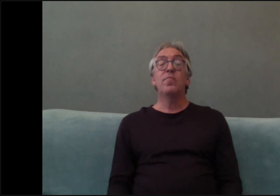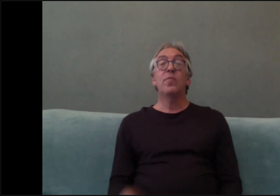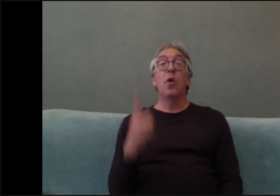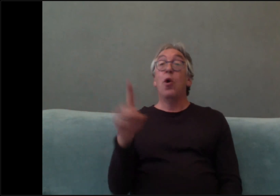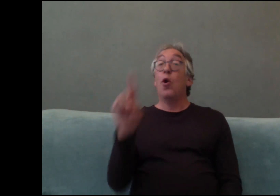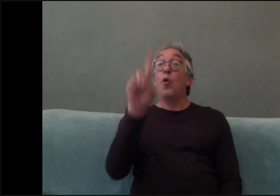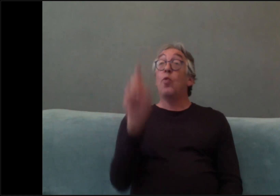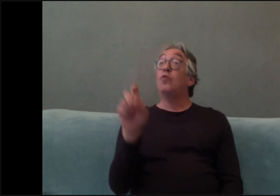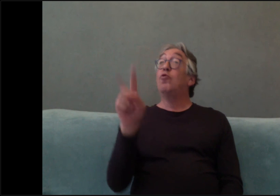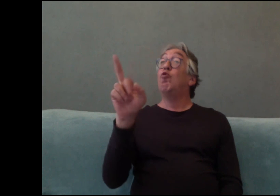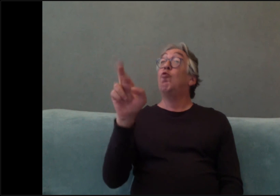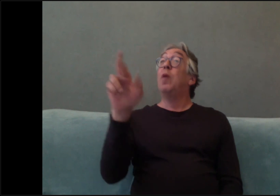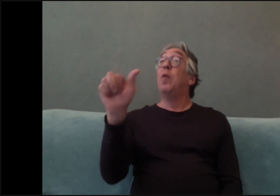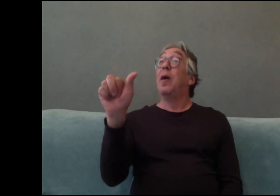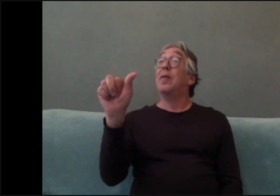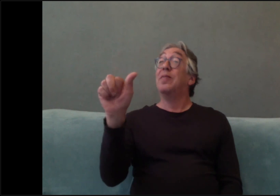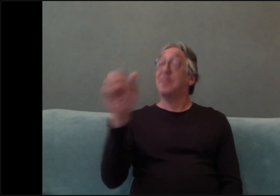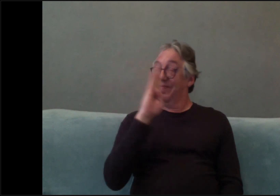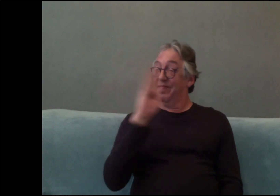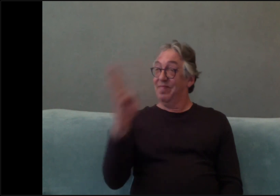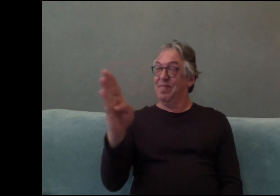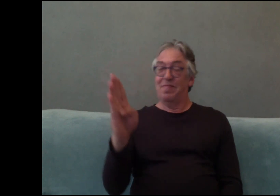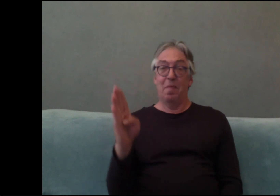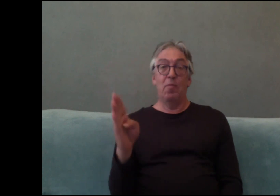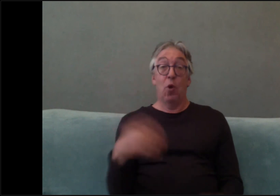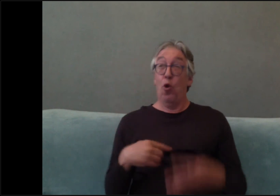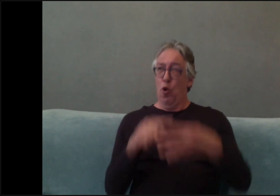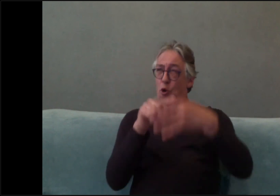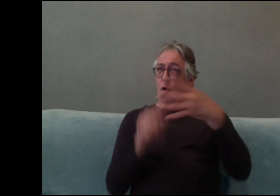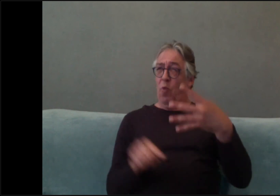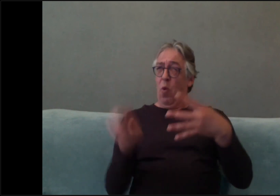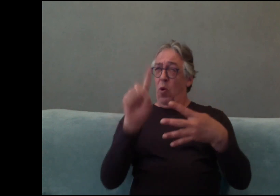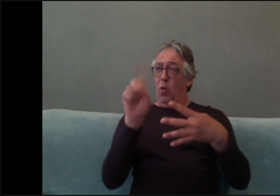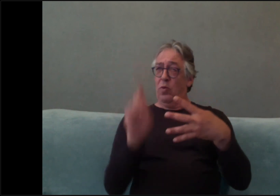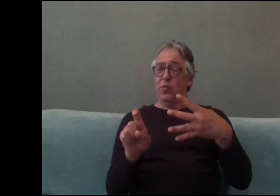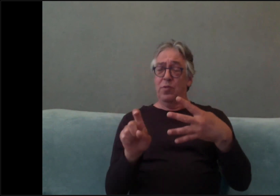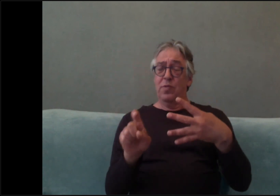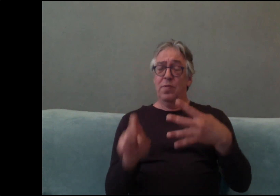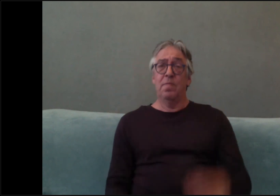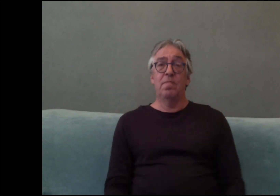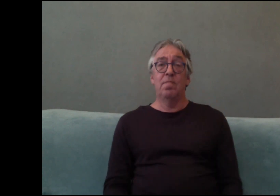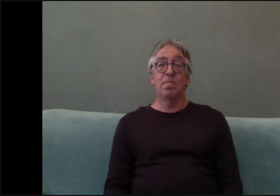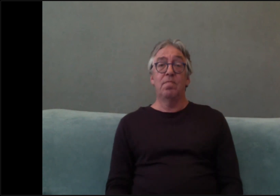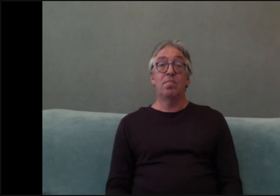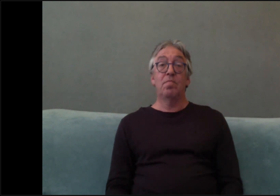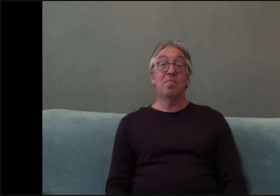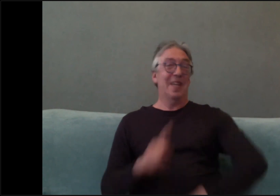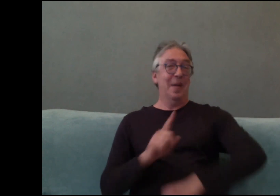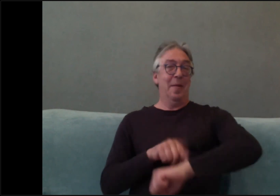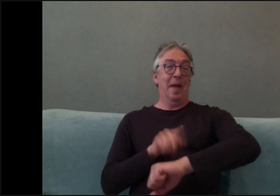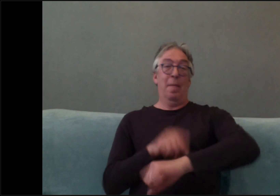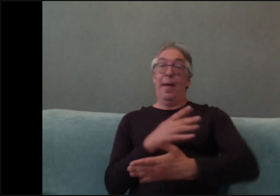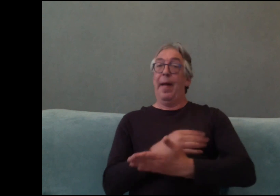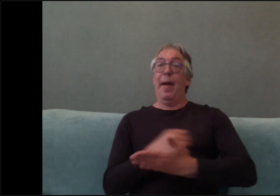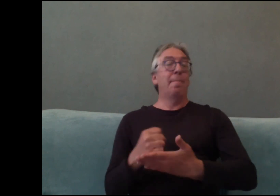had 4 questions, I believe, in total. What we will do is we will reply to them in writing, and we will send